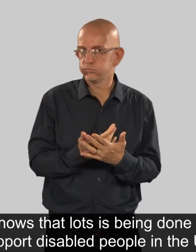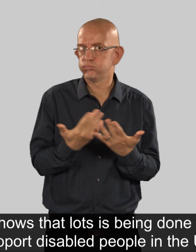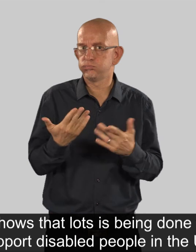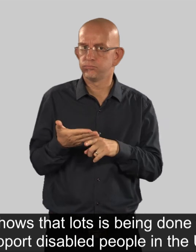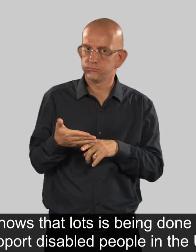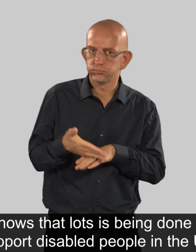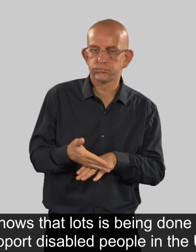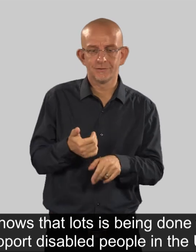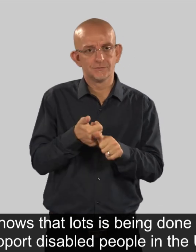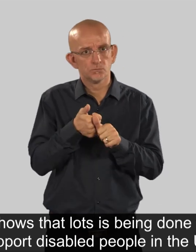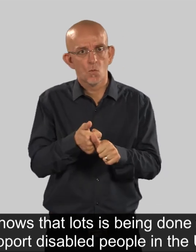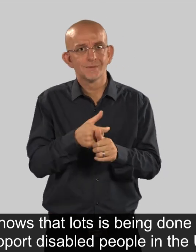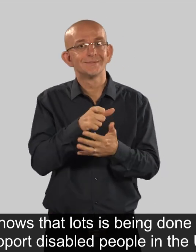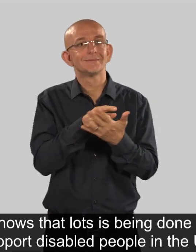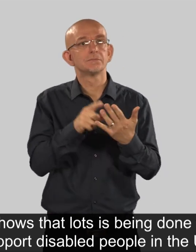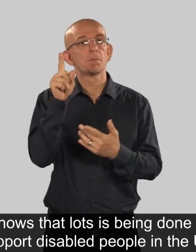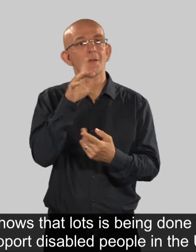people in the UK.